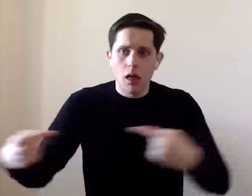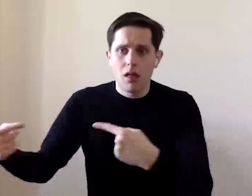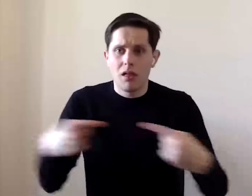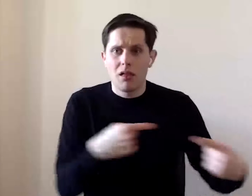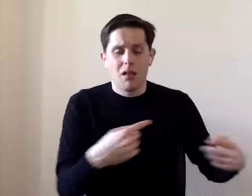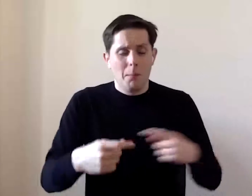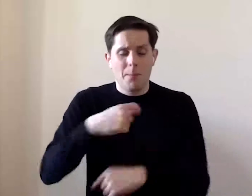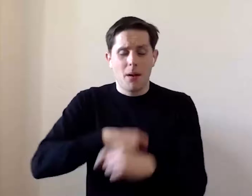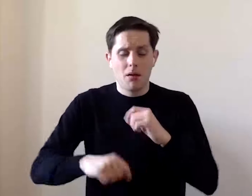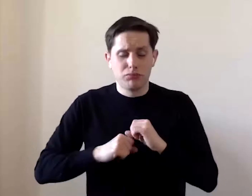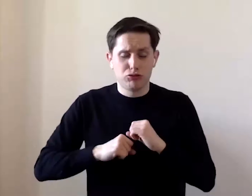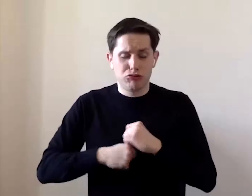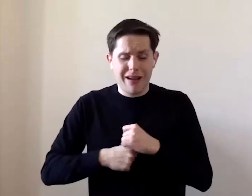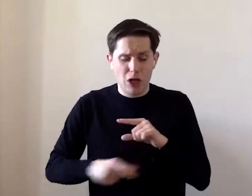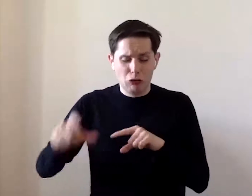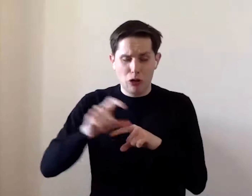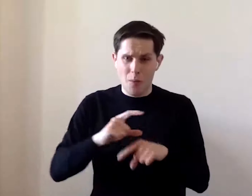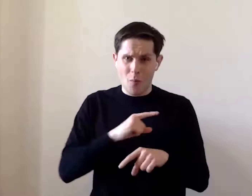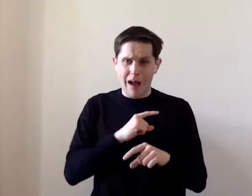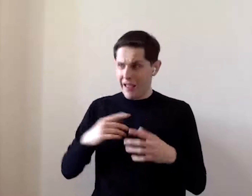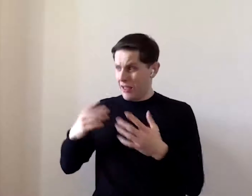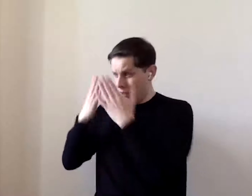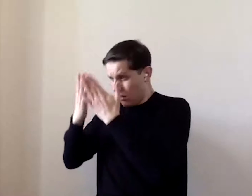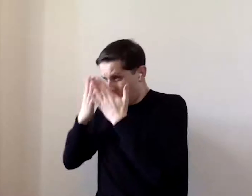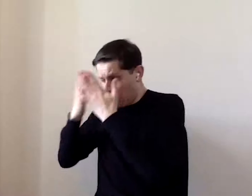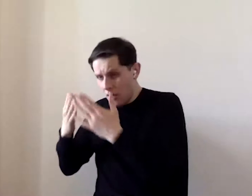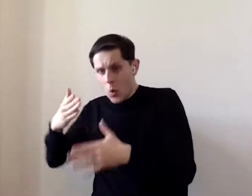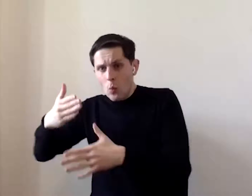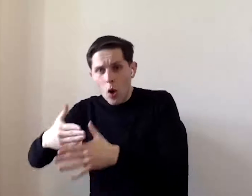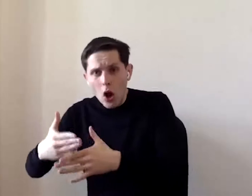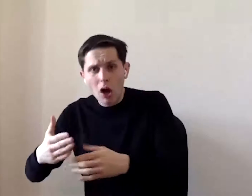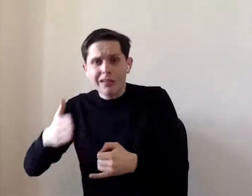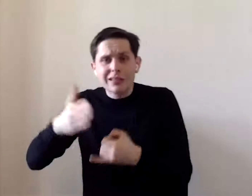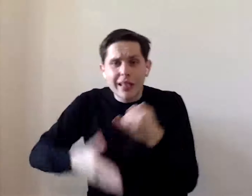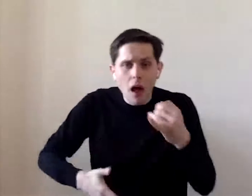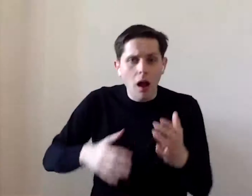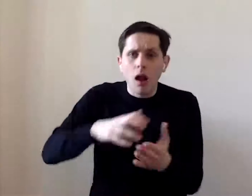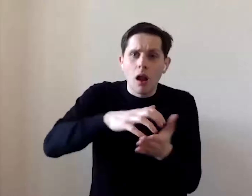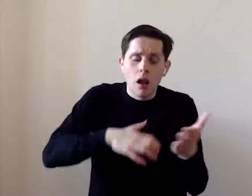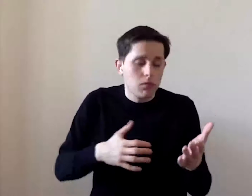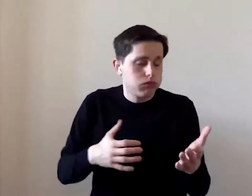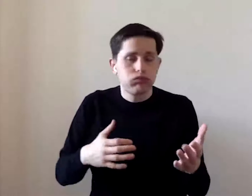had responsibility on my shoulders. And I was already stressed by just doing a master's. So it was